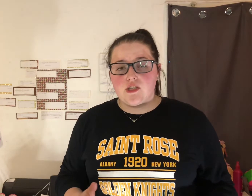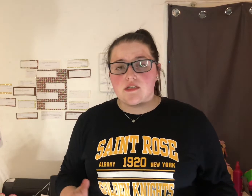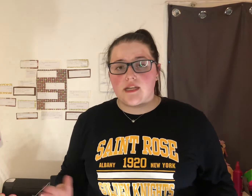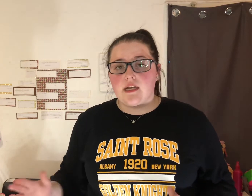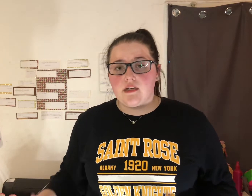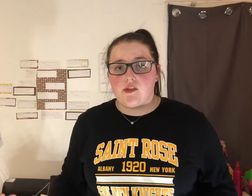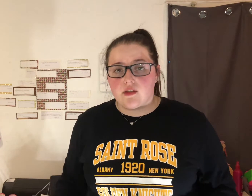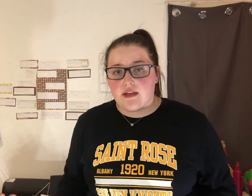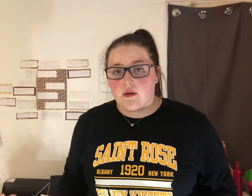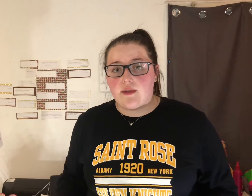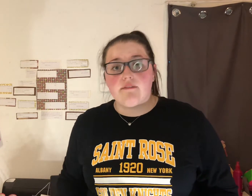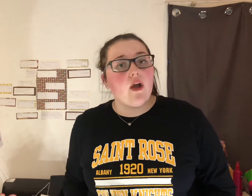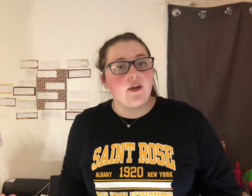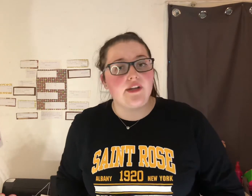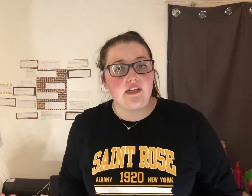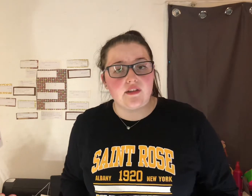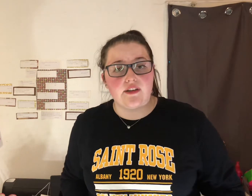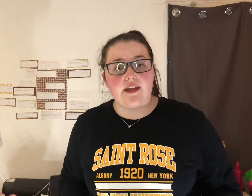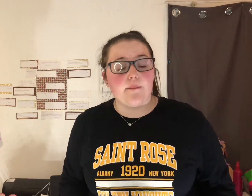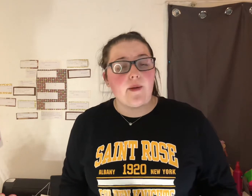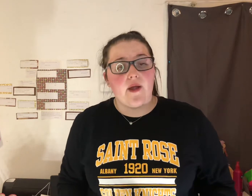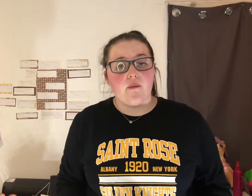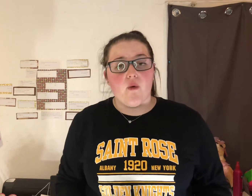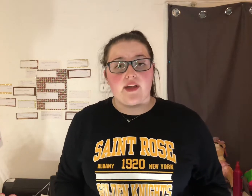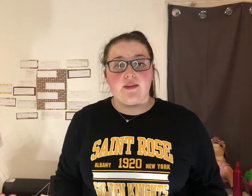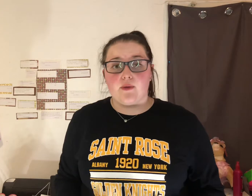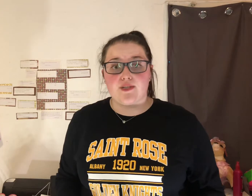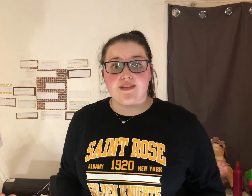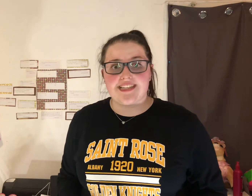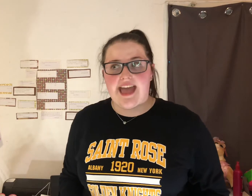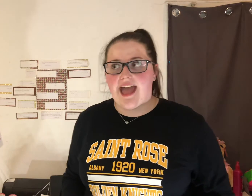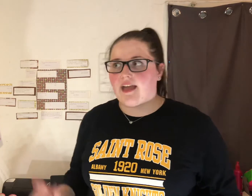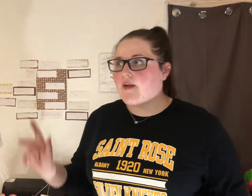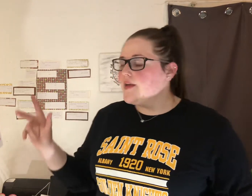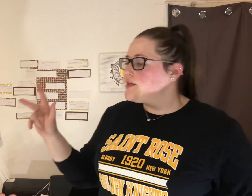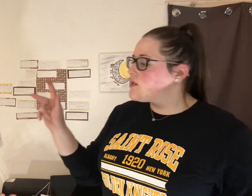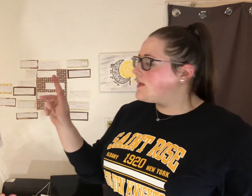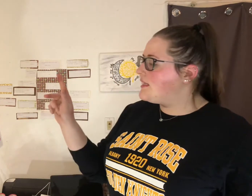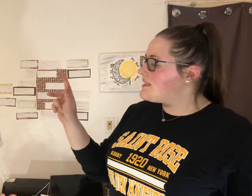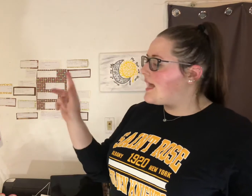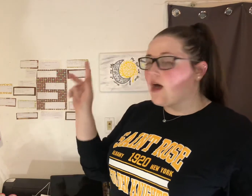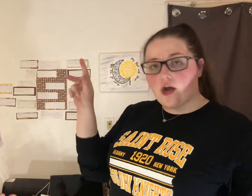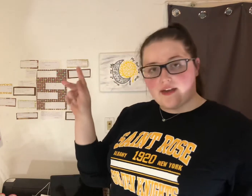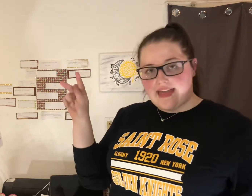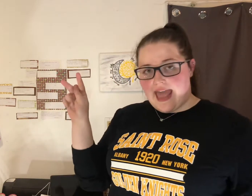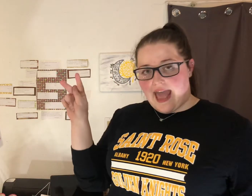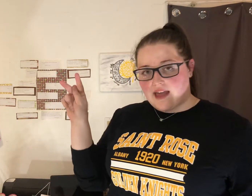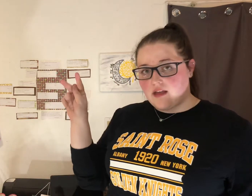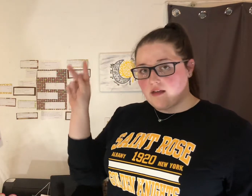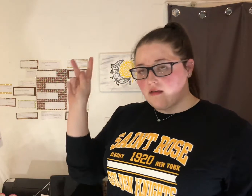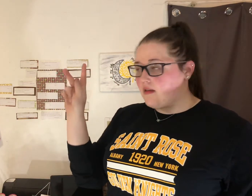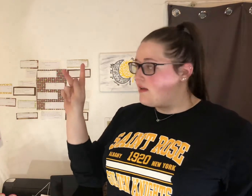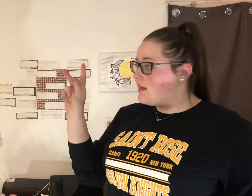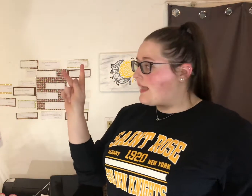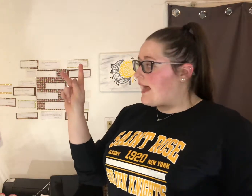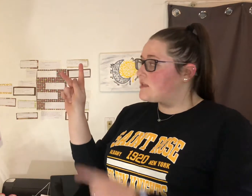like another letter we have already learned in part 1, which was K. So we're going to take our K, okay, so